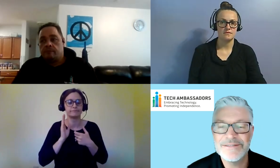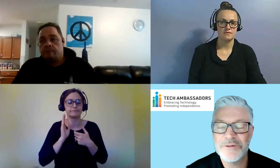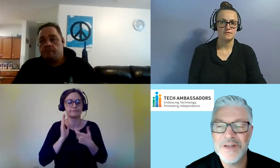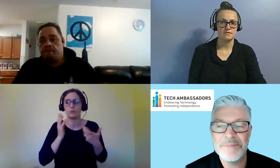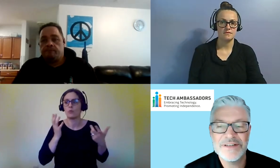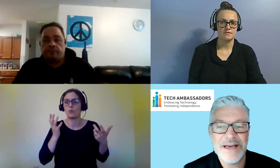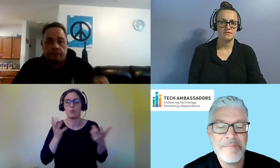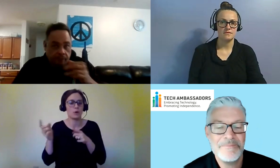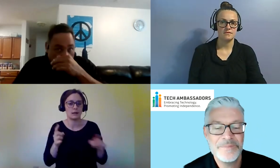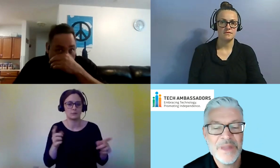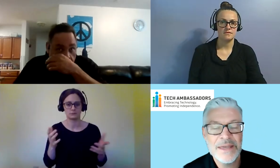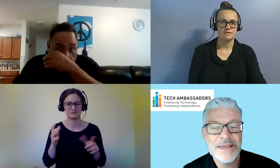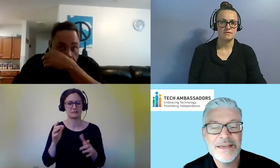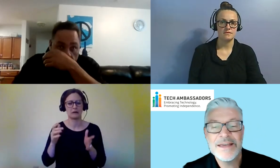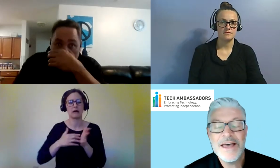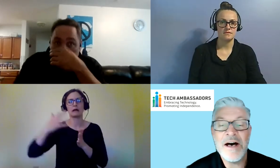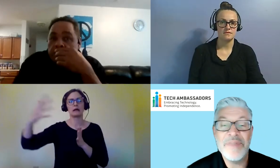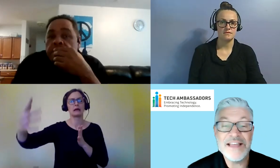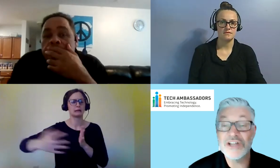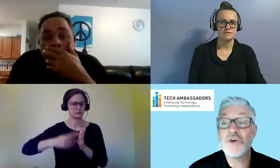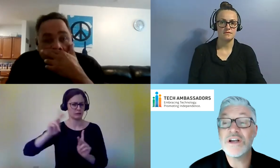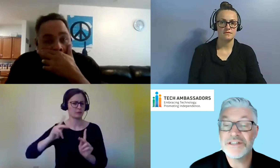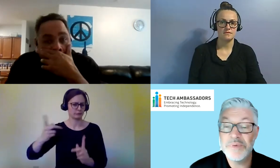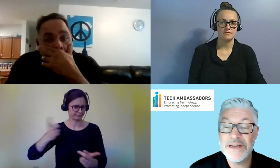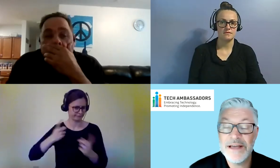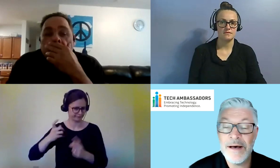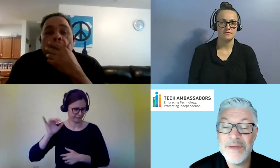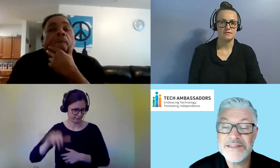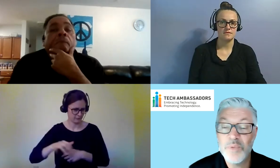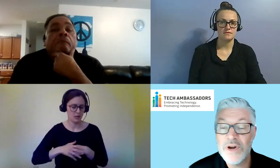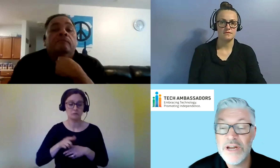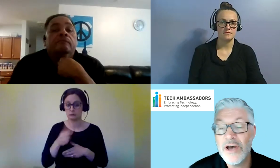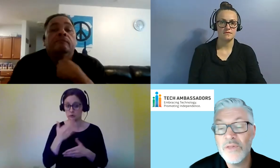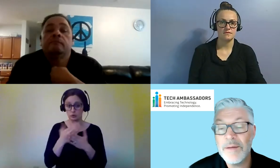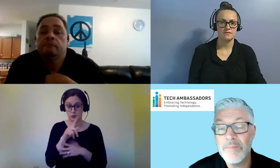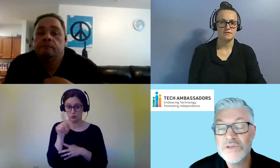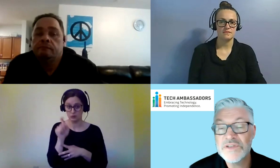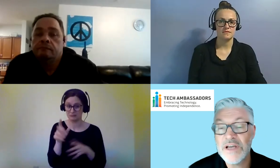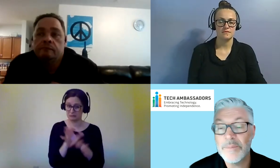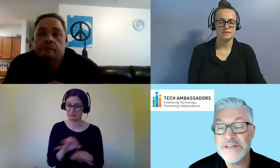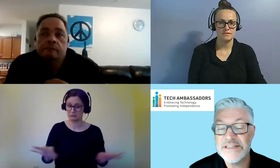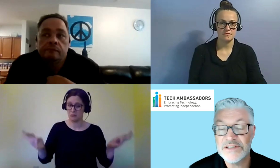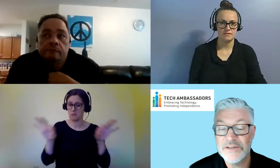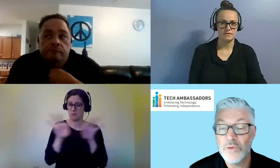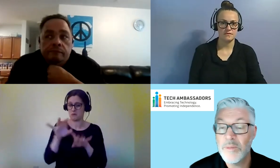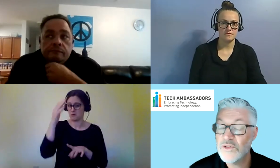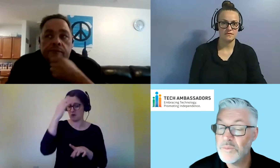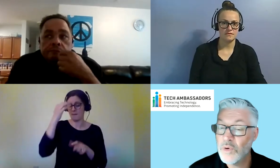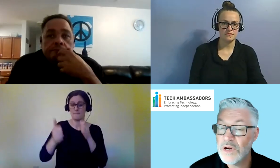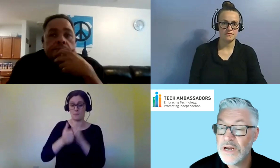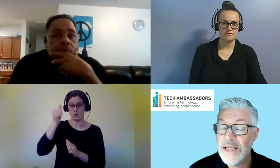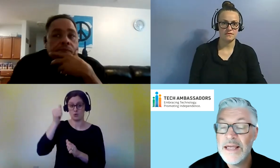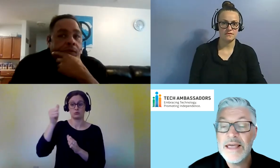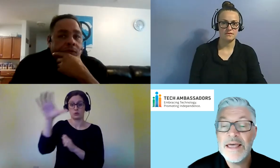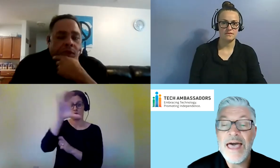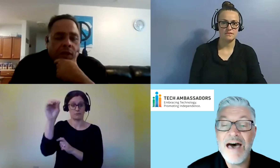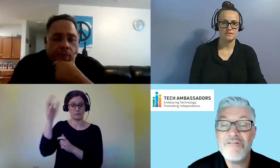get from time to time. And that's a good question, but it's important to know that most of the companies that deliver remote